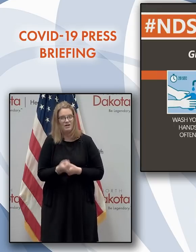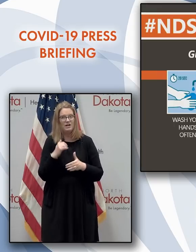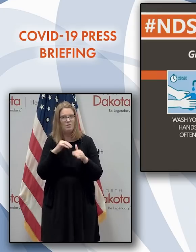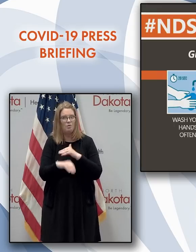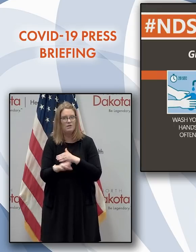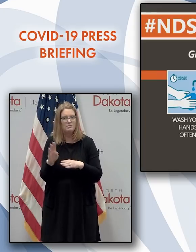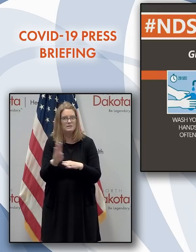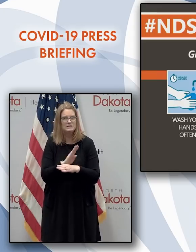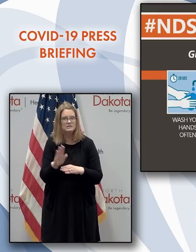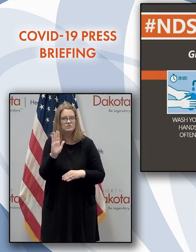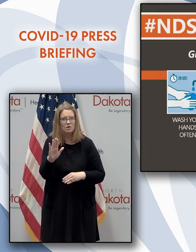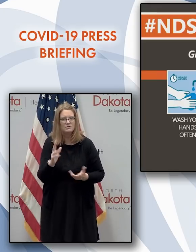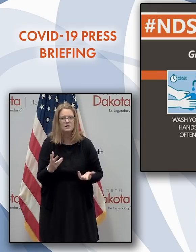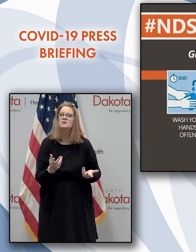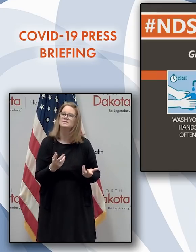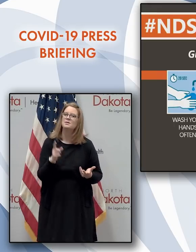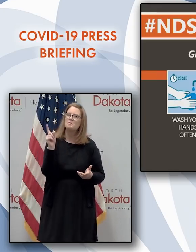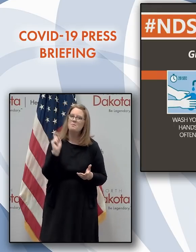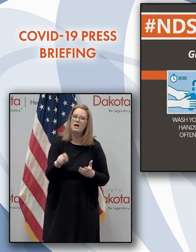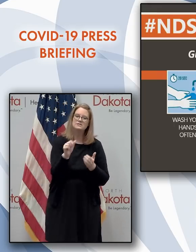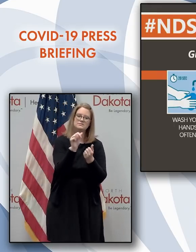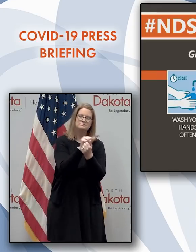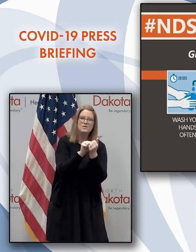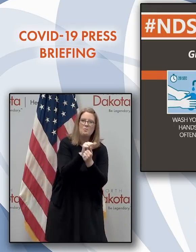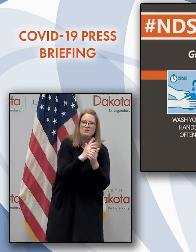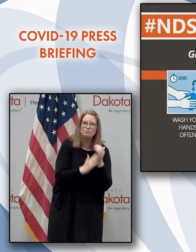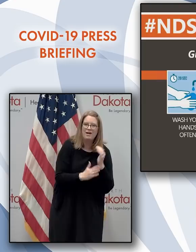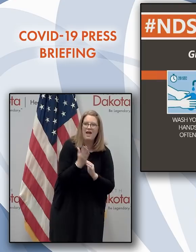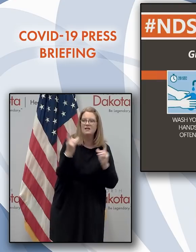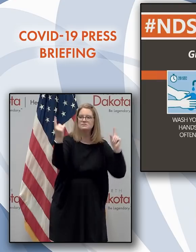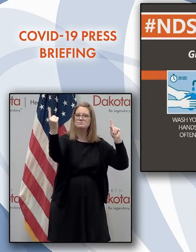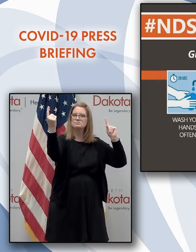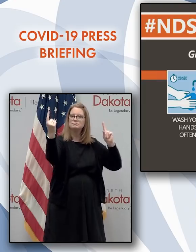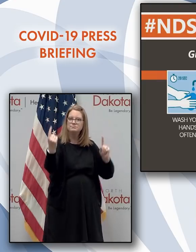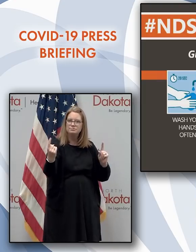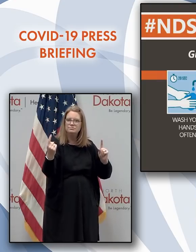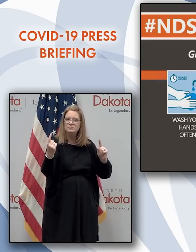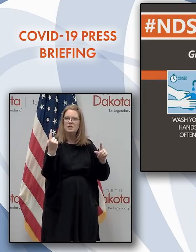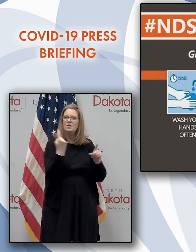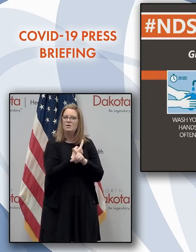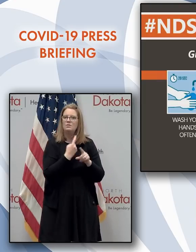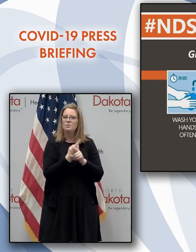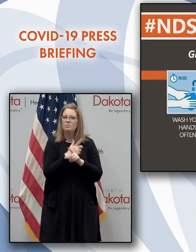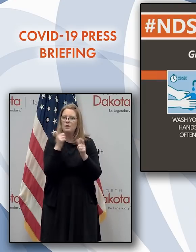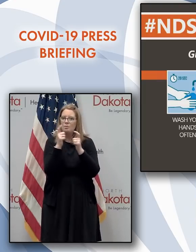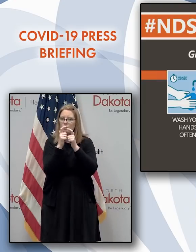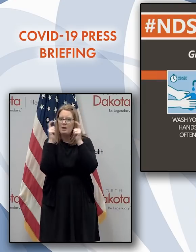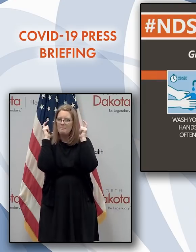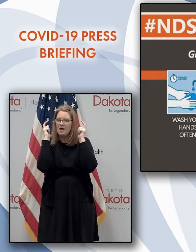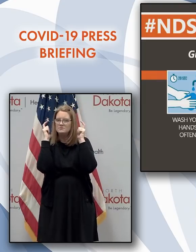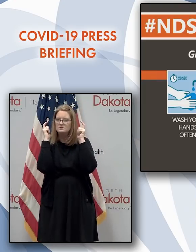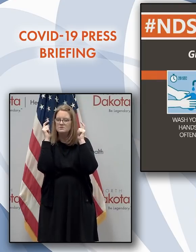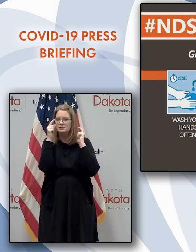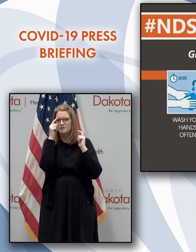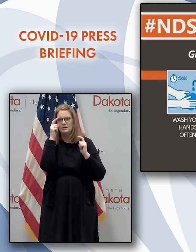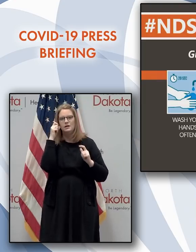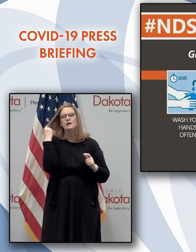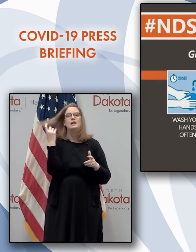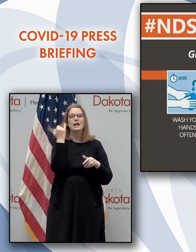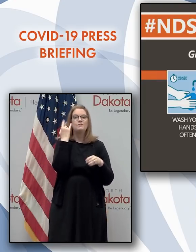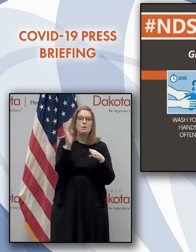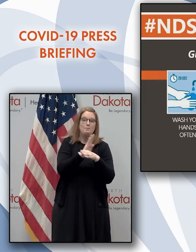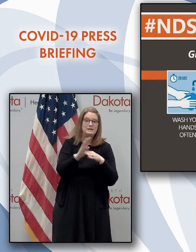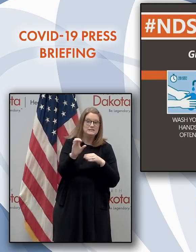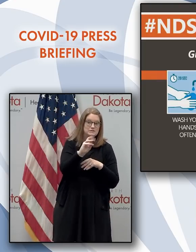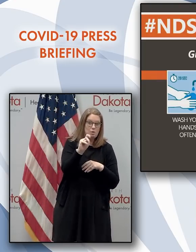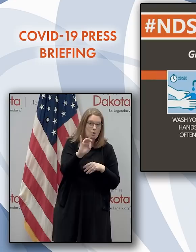things that work, which is hand hygiene, keeping physical distance, and when appropriate, wearing a mask. Those things. And then, of course, if you're a business owner, cleaning and